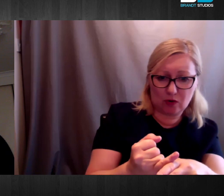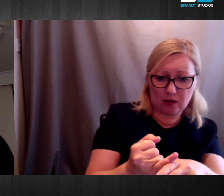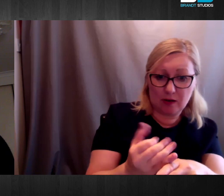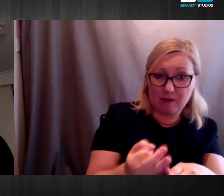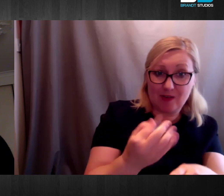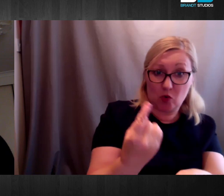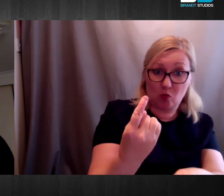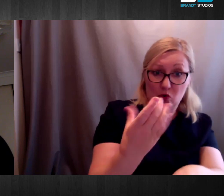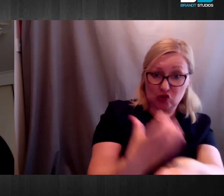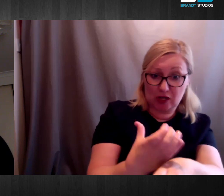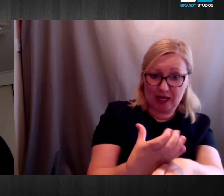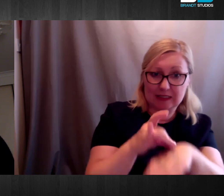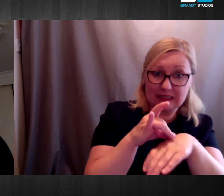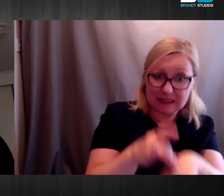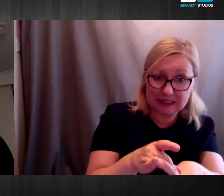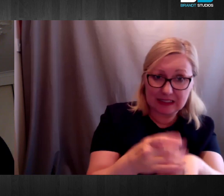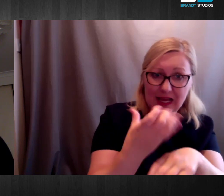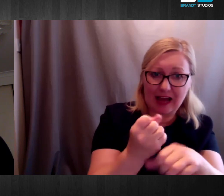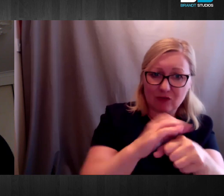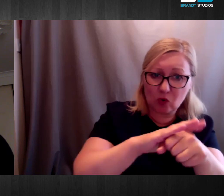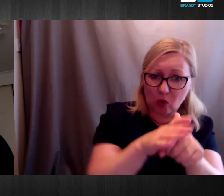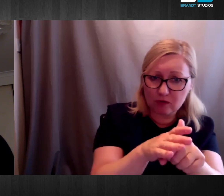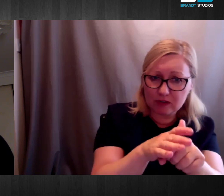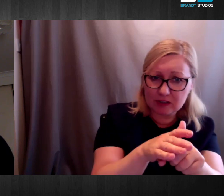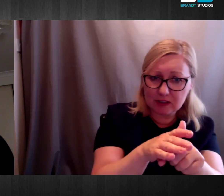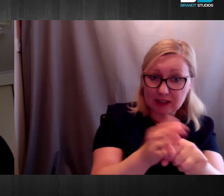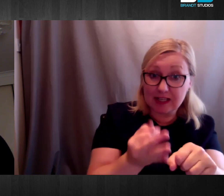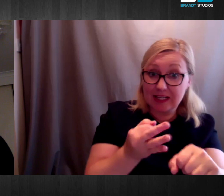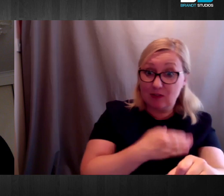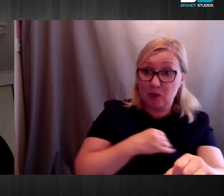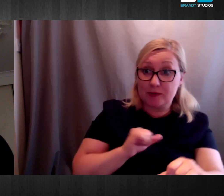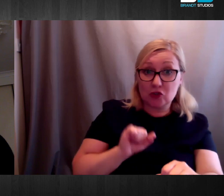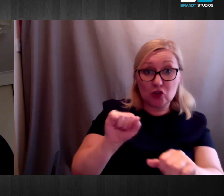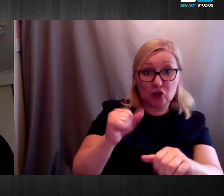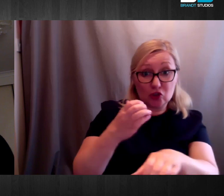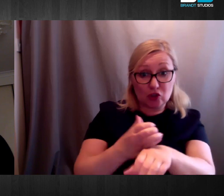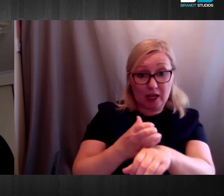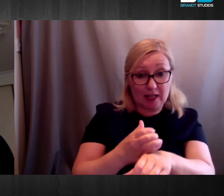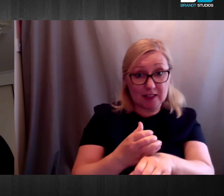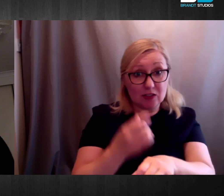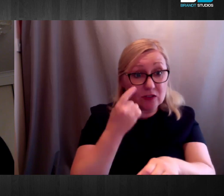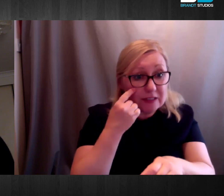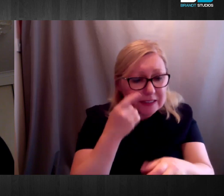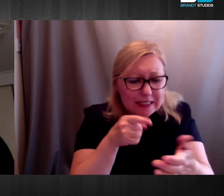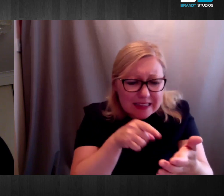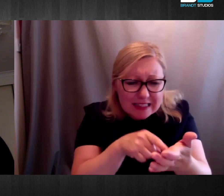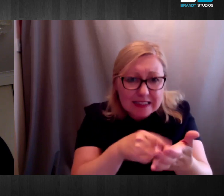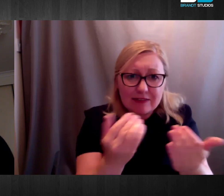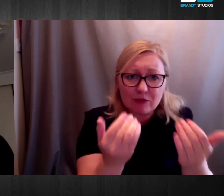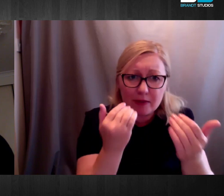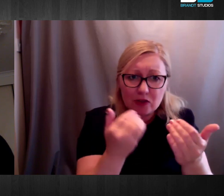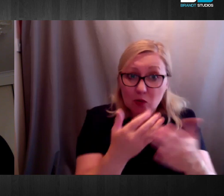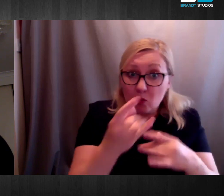sort of input. We got the information on Thursday afternoon about 3 o'clock and the deadline was 12 o'clock the next